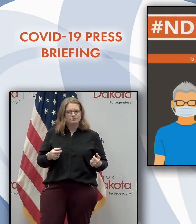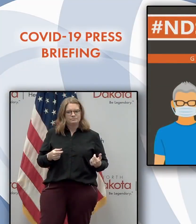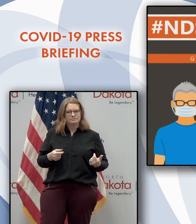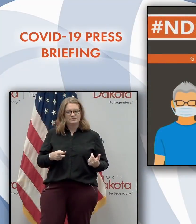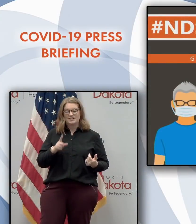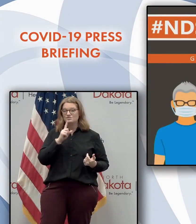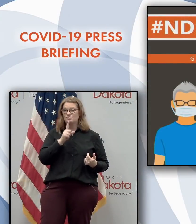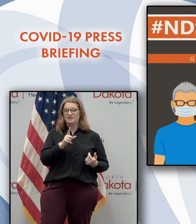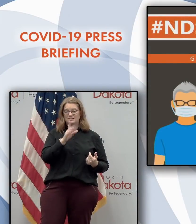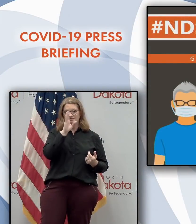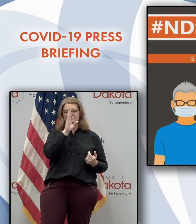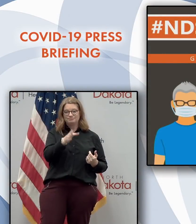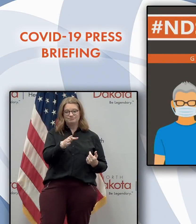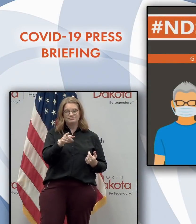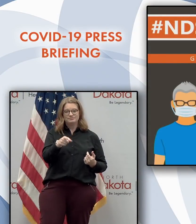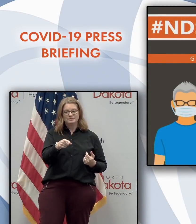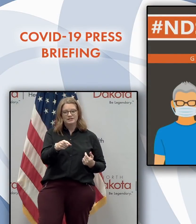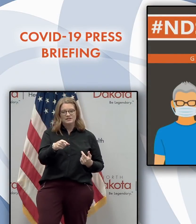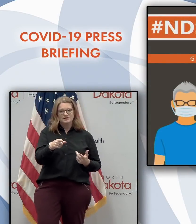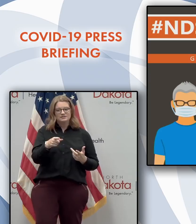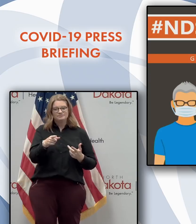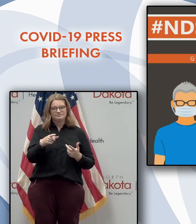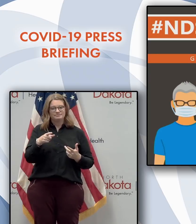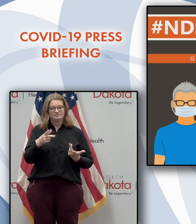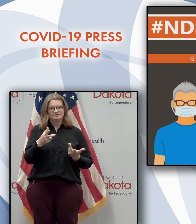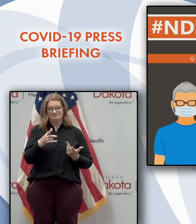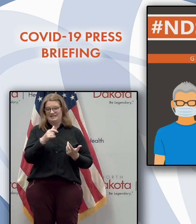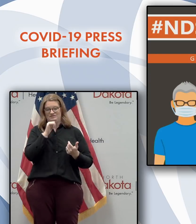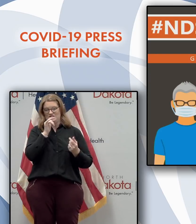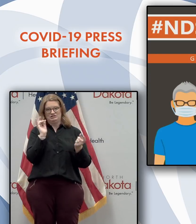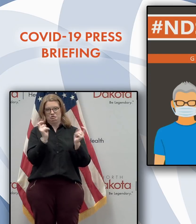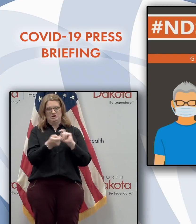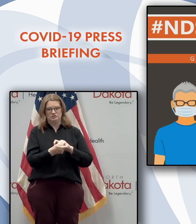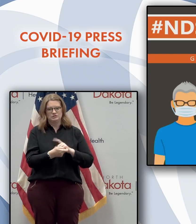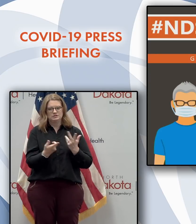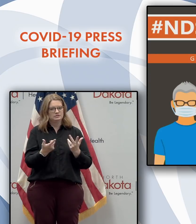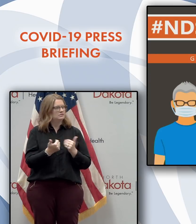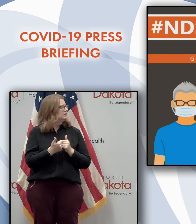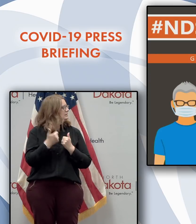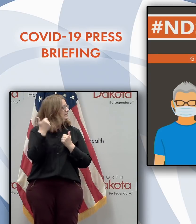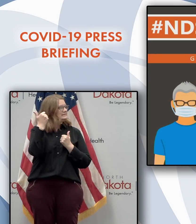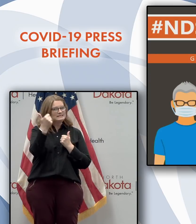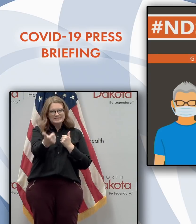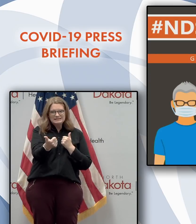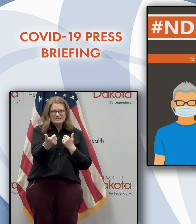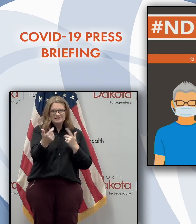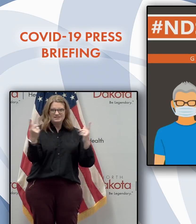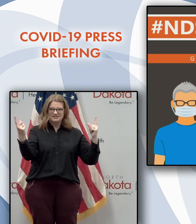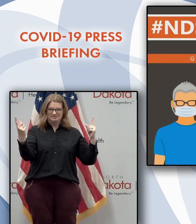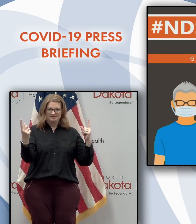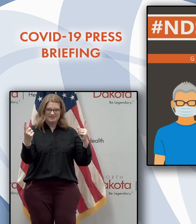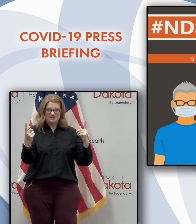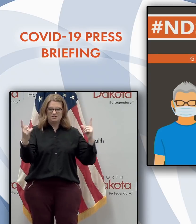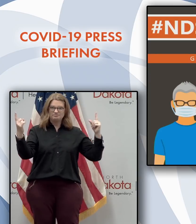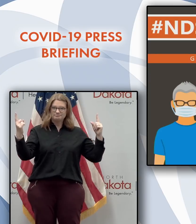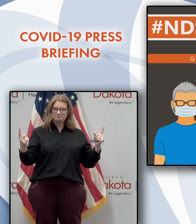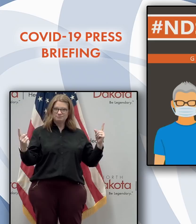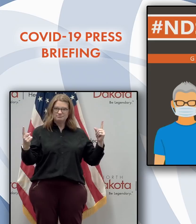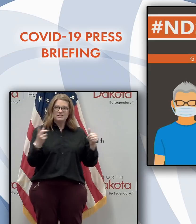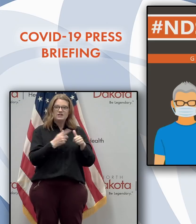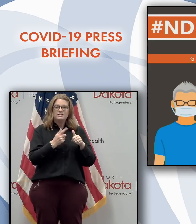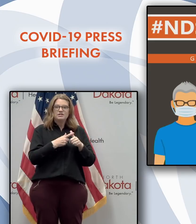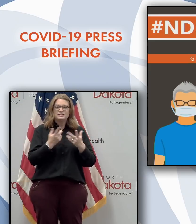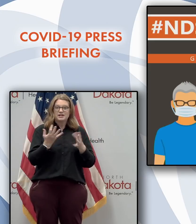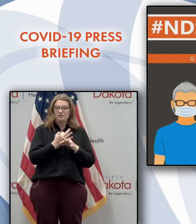pretty straightforward. These also haven't changed. Again, distances can be one of the first tools in your toolbox. It's